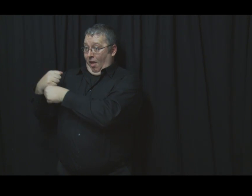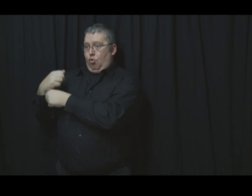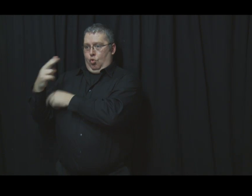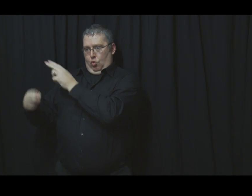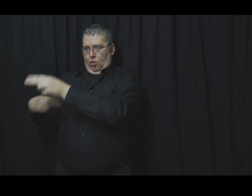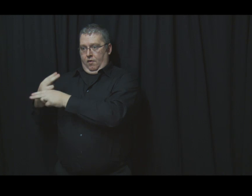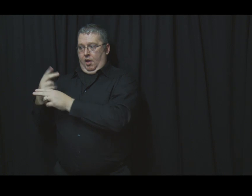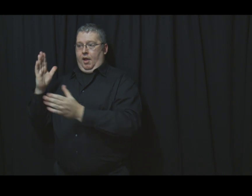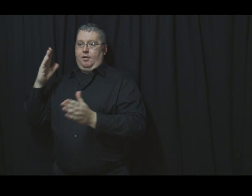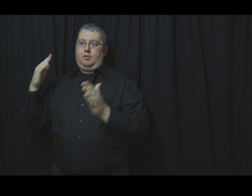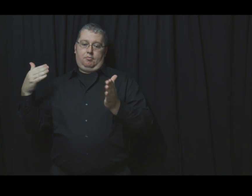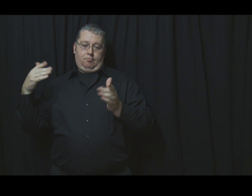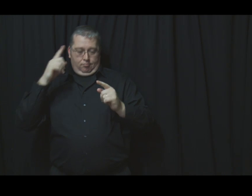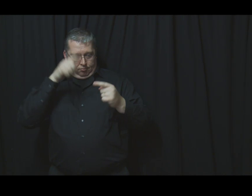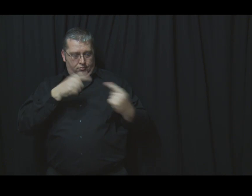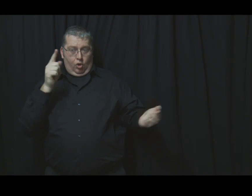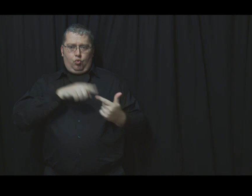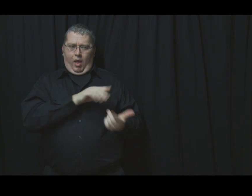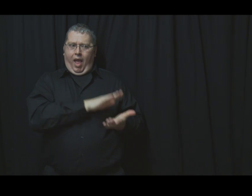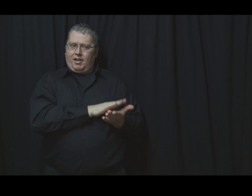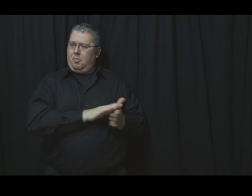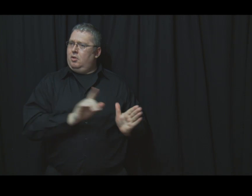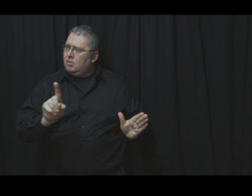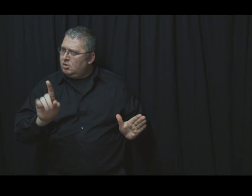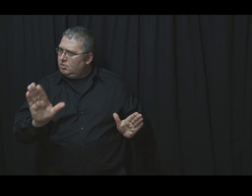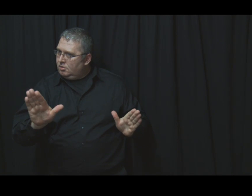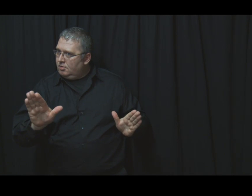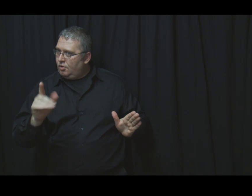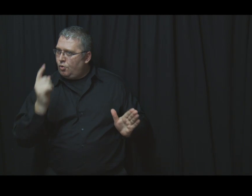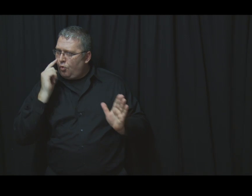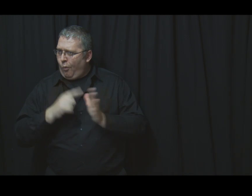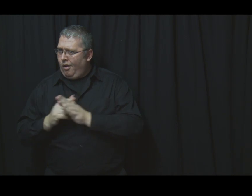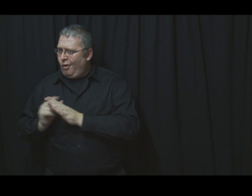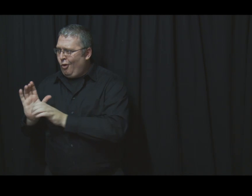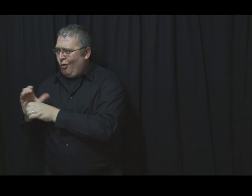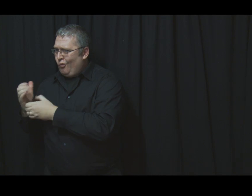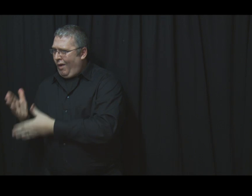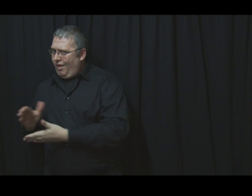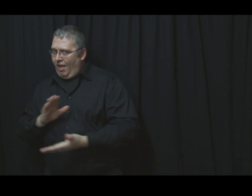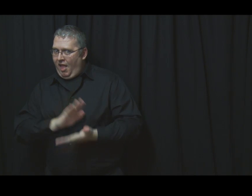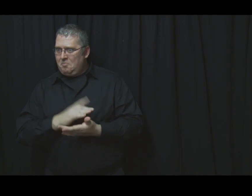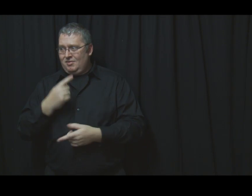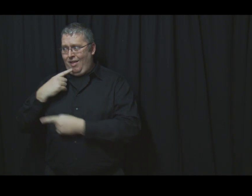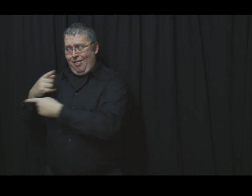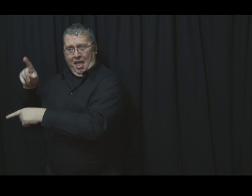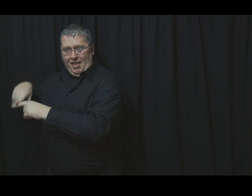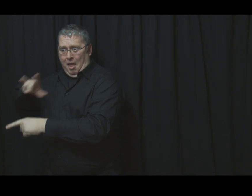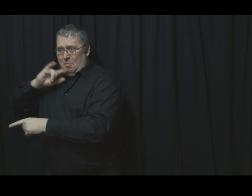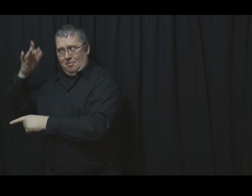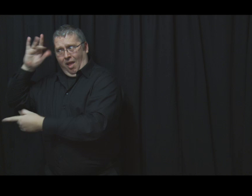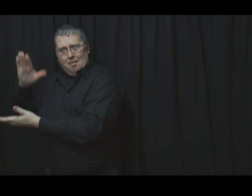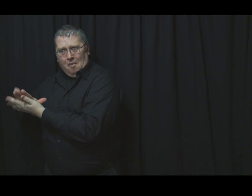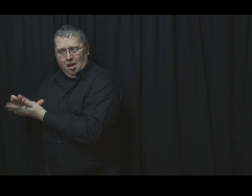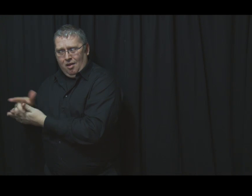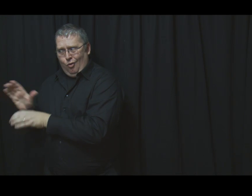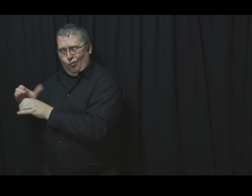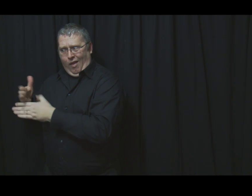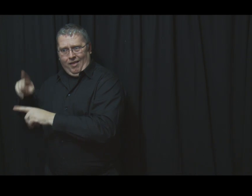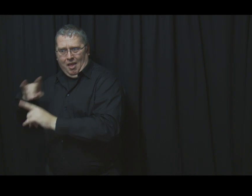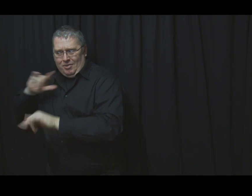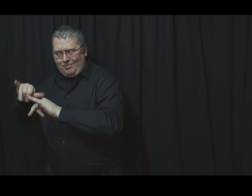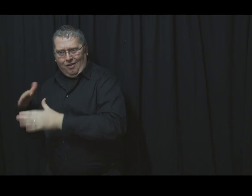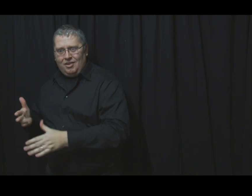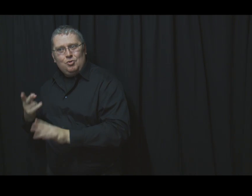against academics. Stop right there. Notice, creationists, academics. Creationists can't be academics. Creationists can't be scientists.